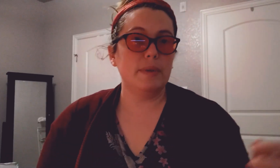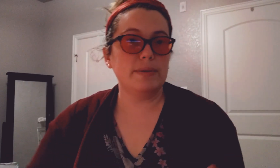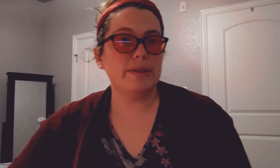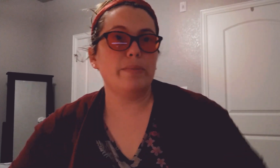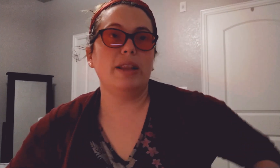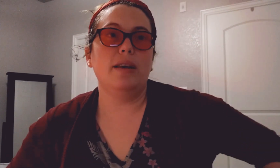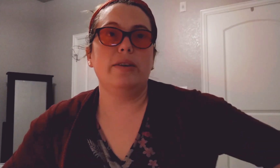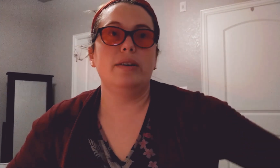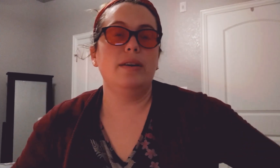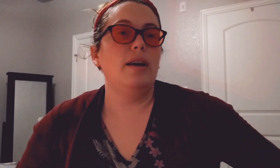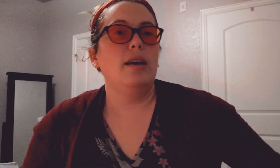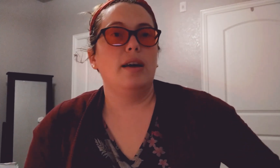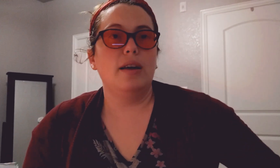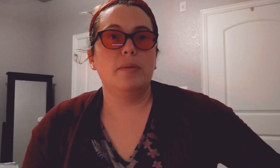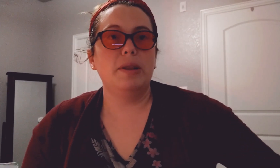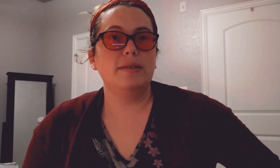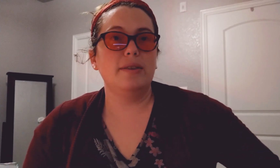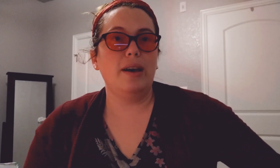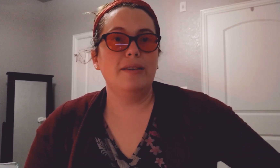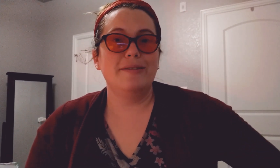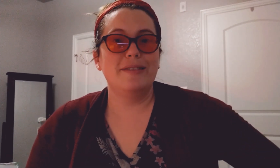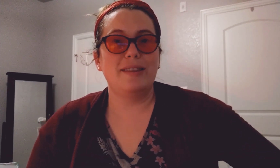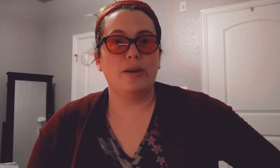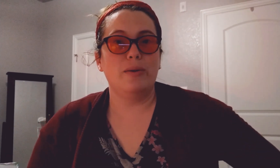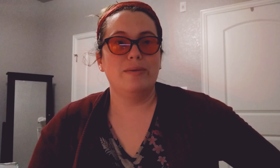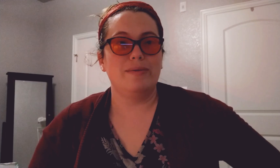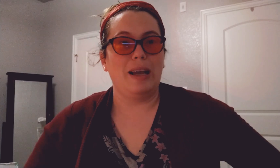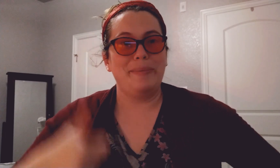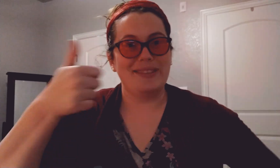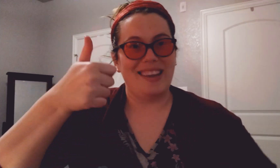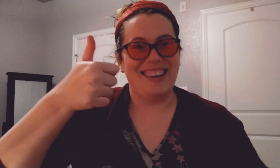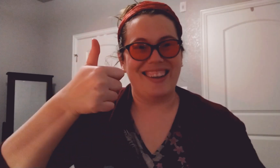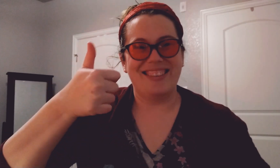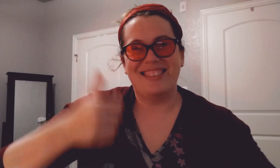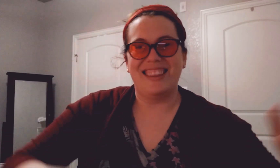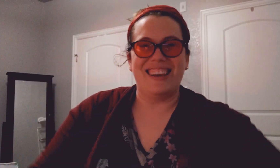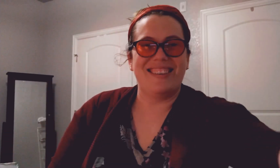this one's a bit longer, but that's okay. So happy signing. Good luck.